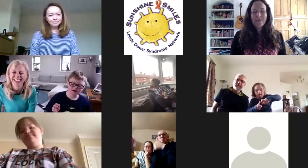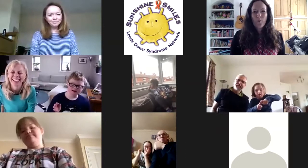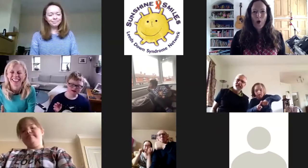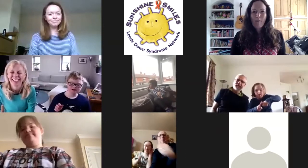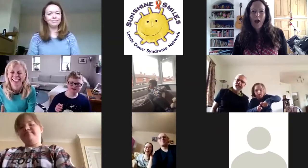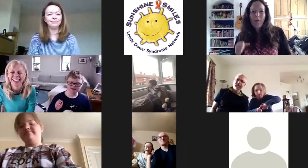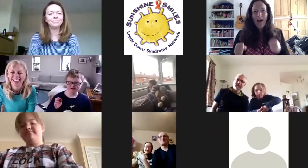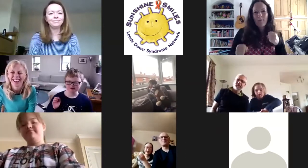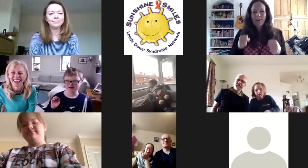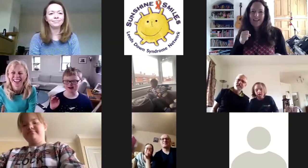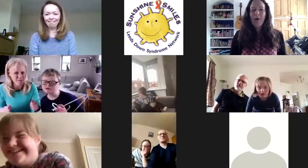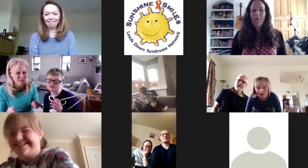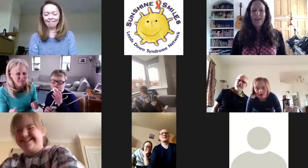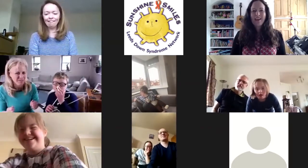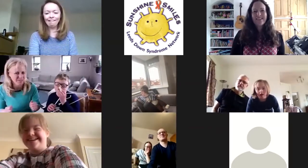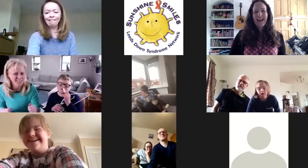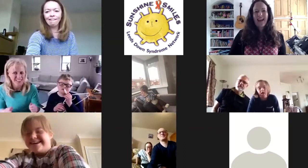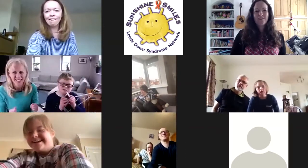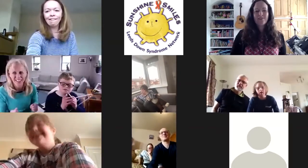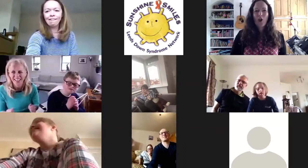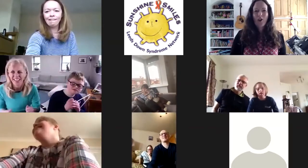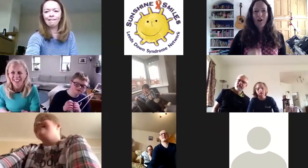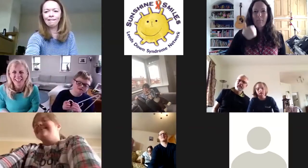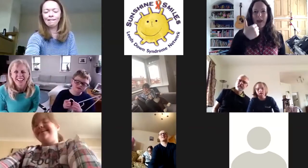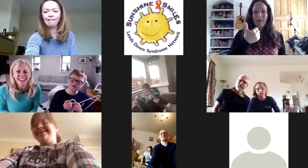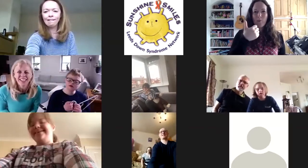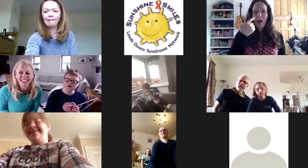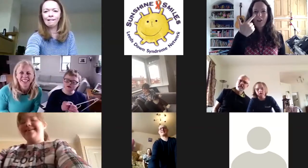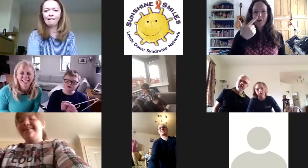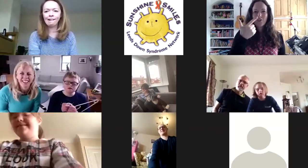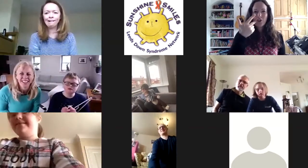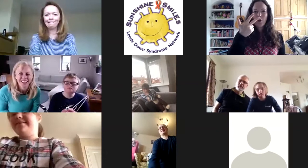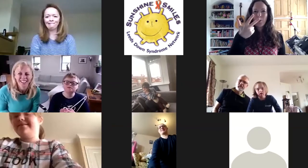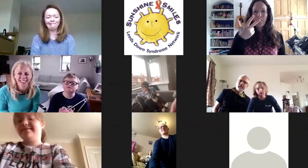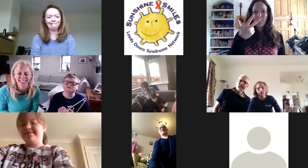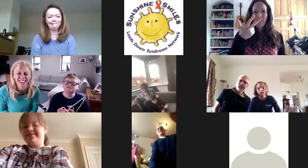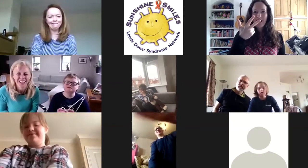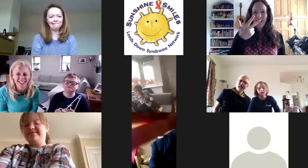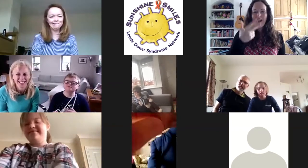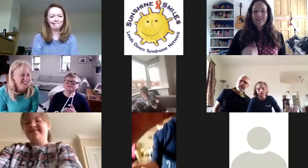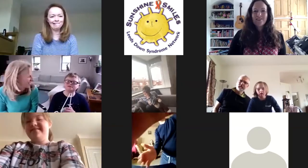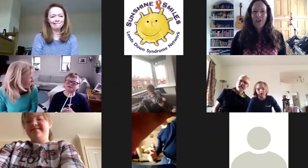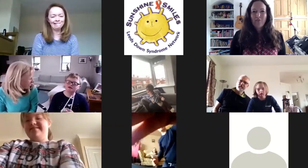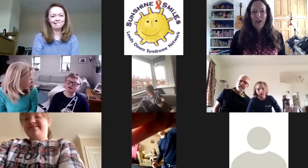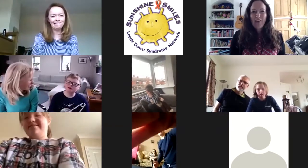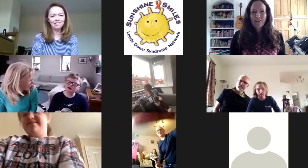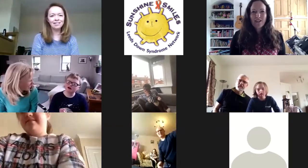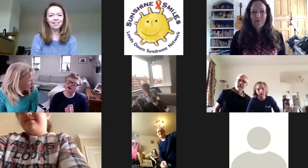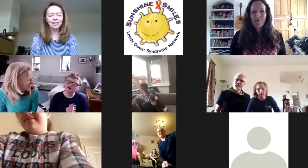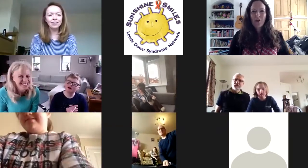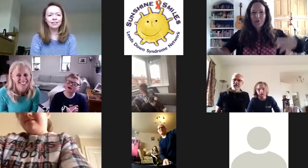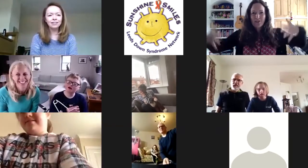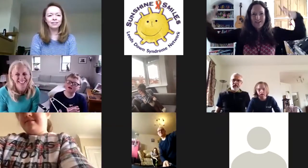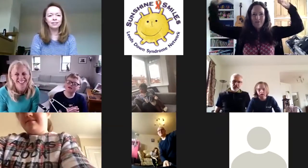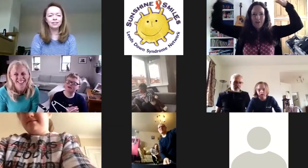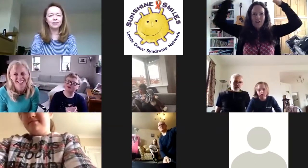need to warm up our bodies. We're going to sing our song, Baby 1, 2, 3. So if you haven't done it